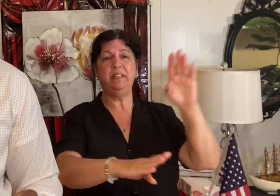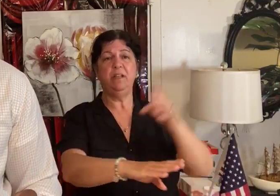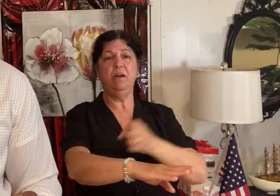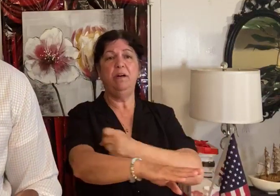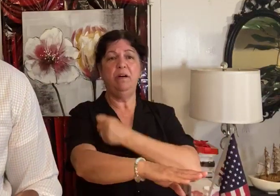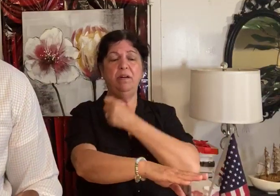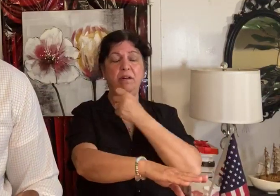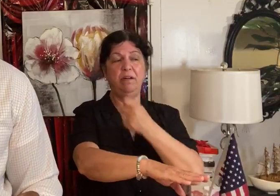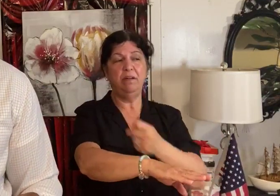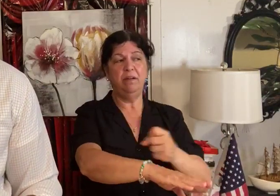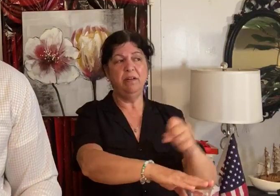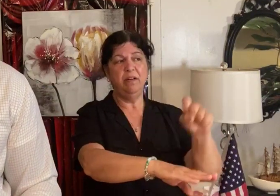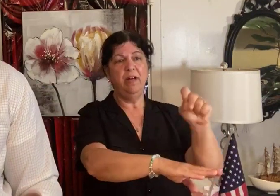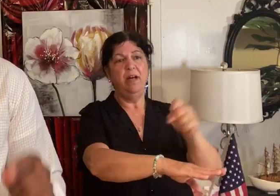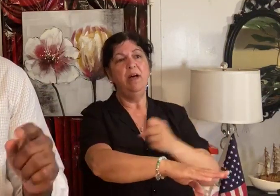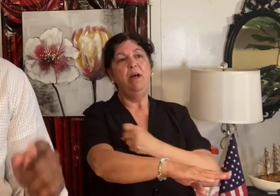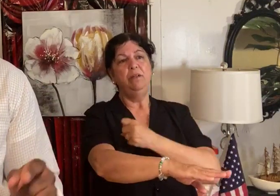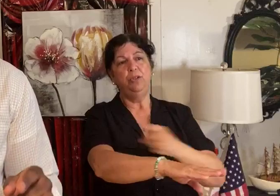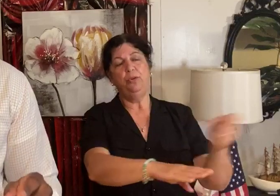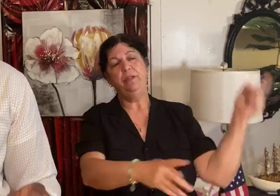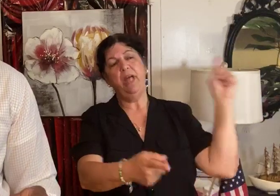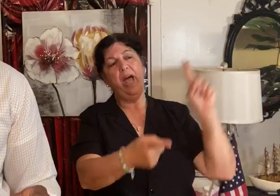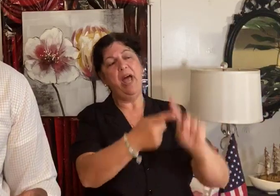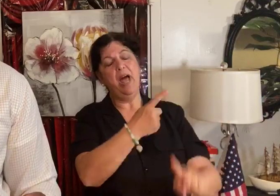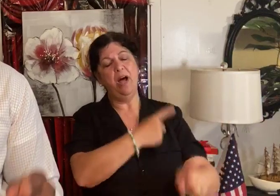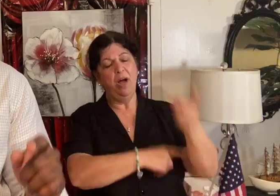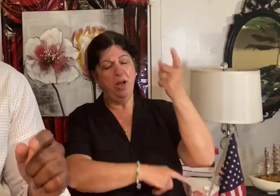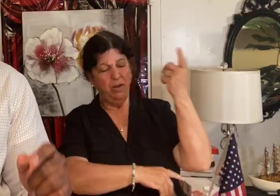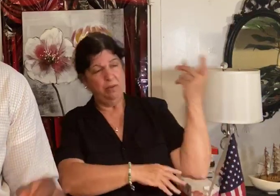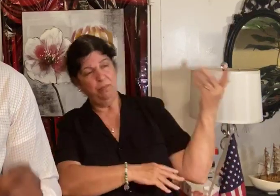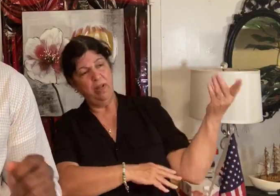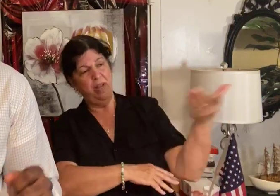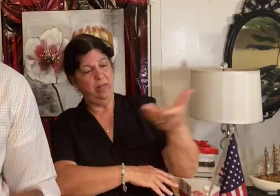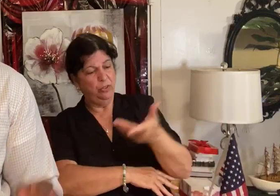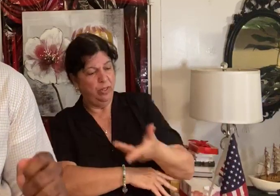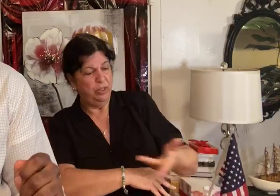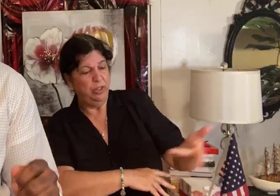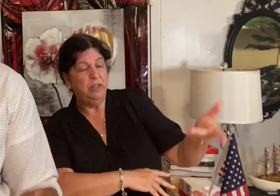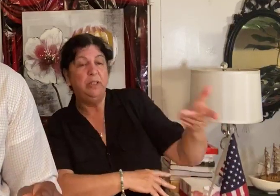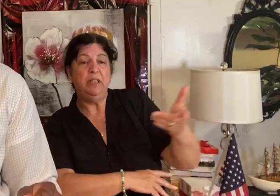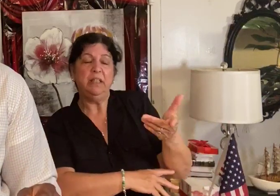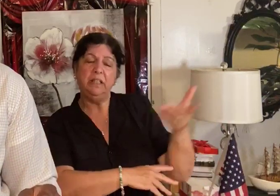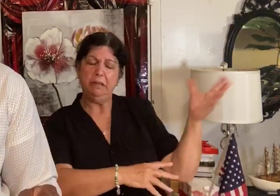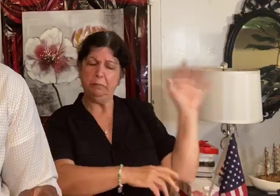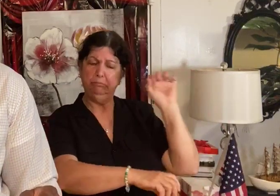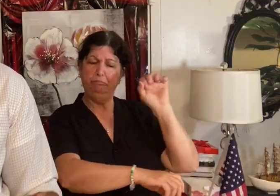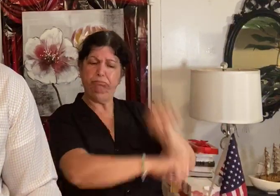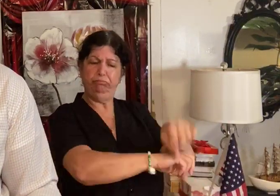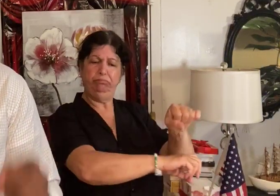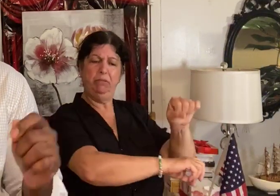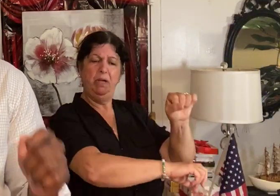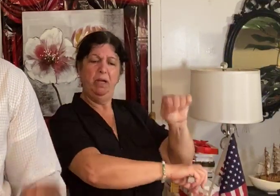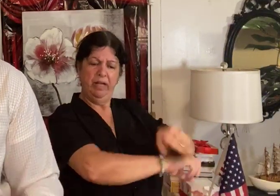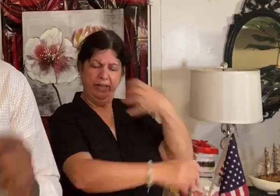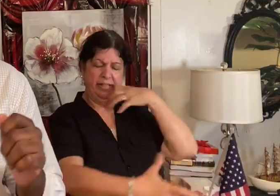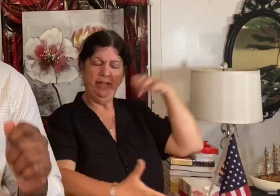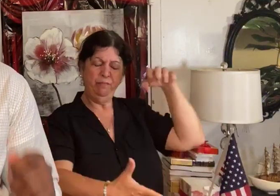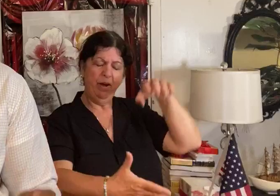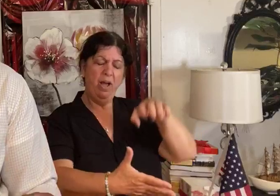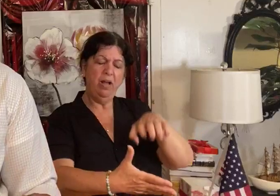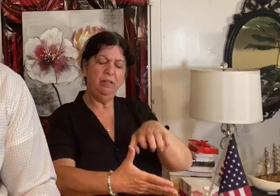victor's song. To those who vanquish evil,